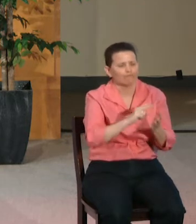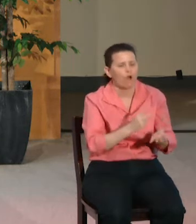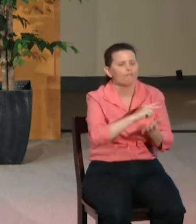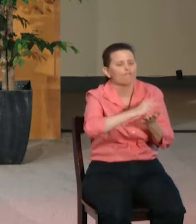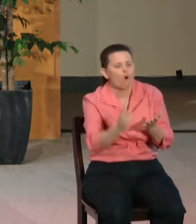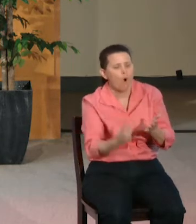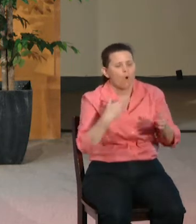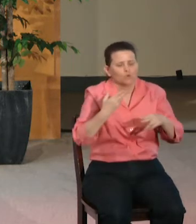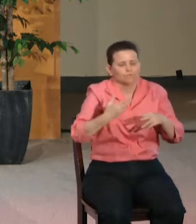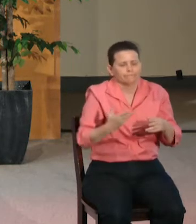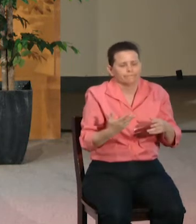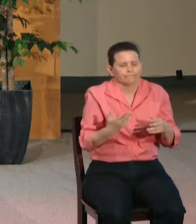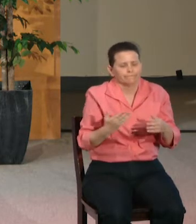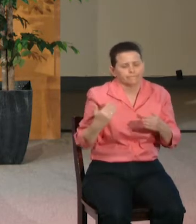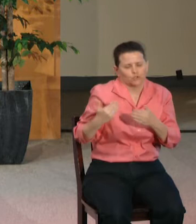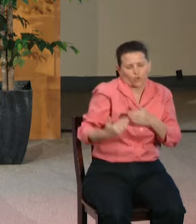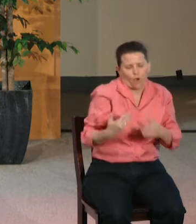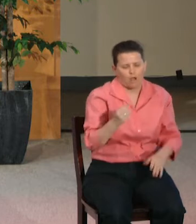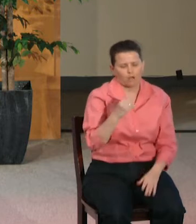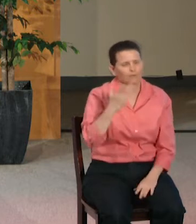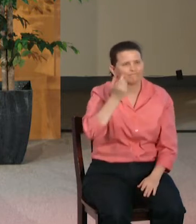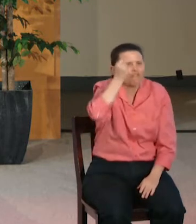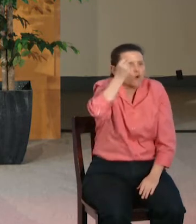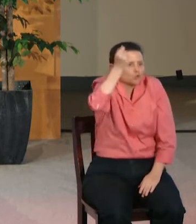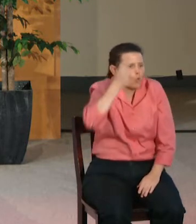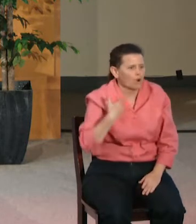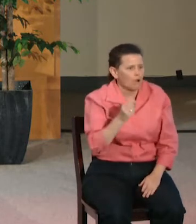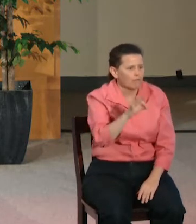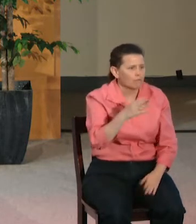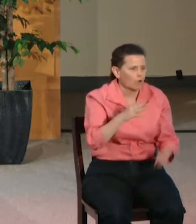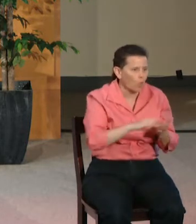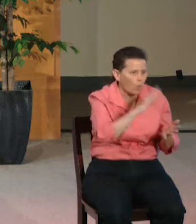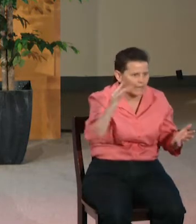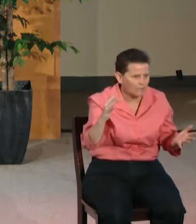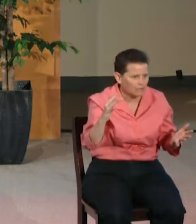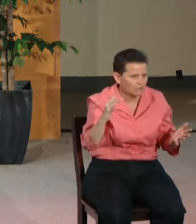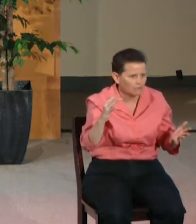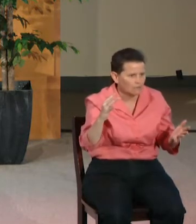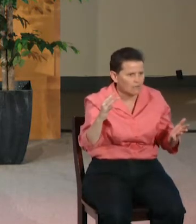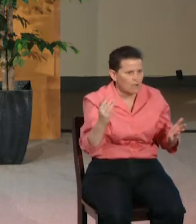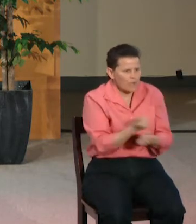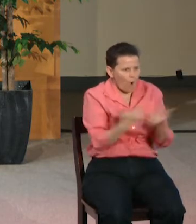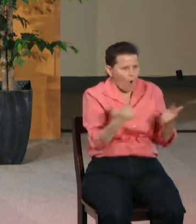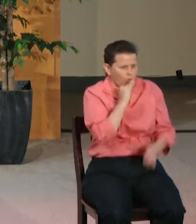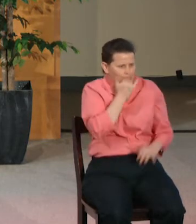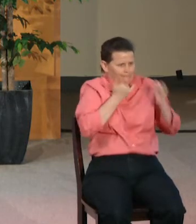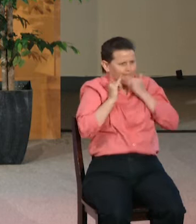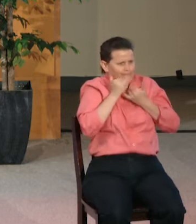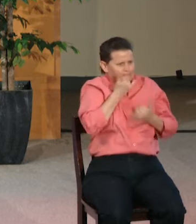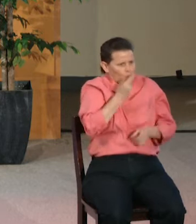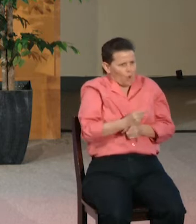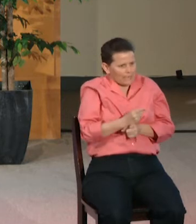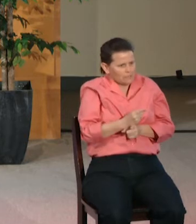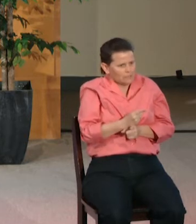every perfect move. God knows I have a lot of shortfalls in that department along the way, things that you wish you would